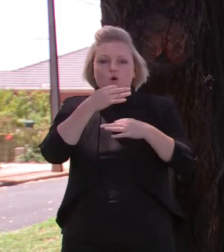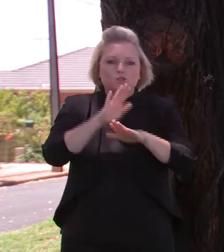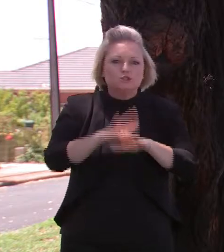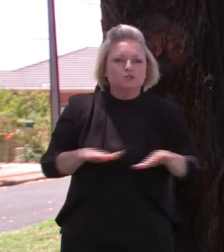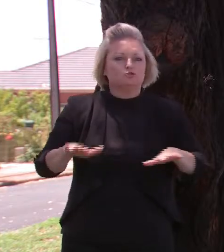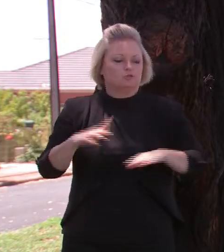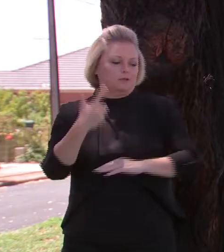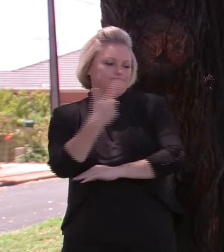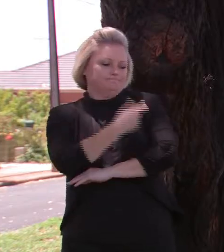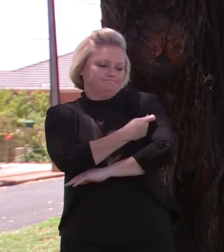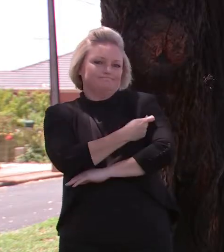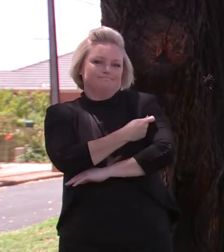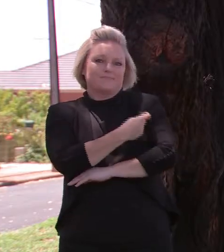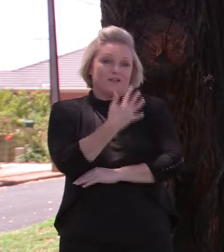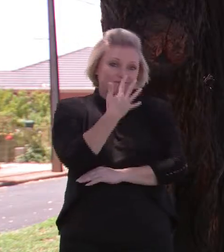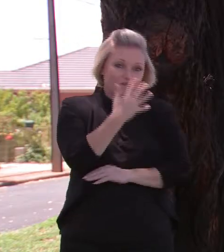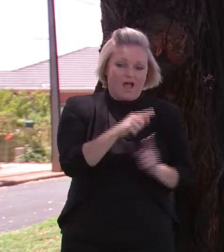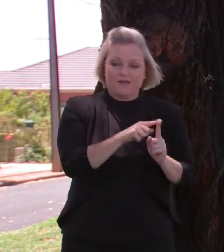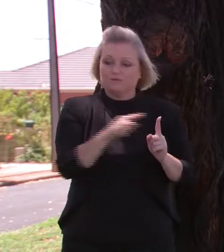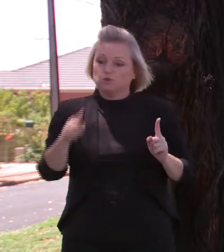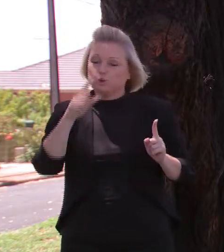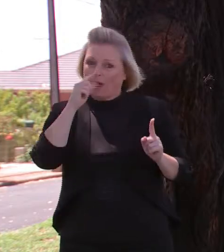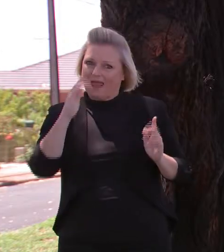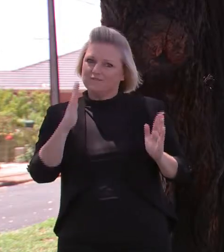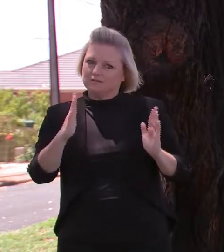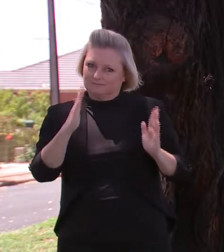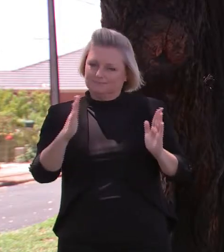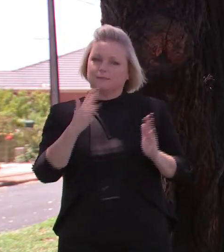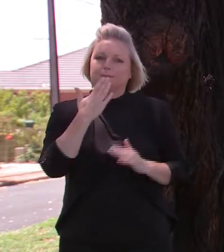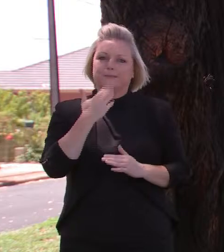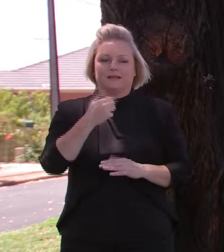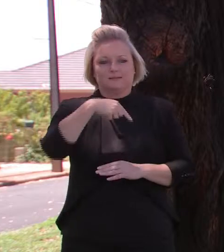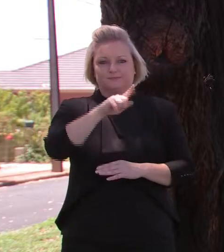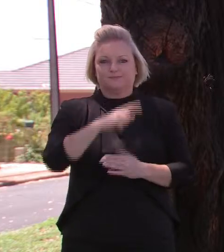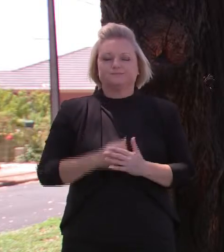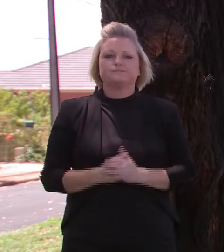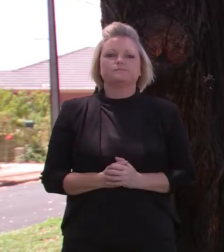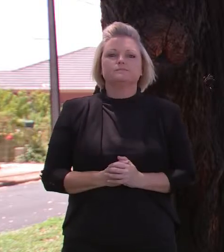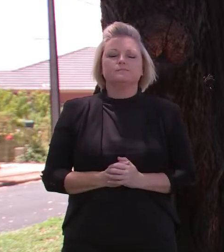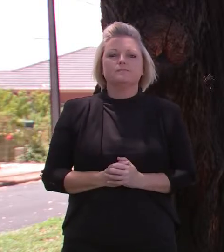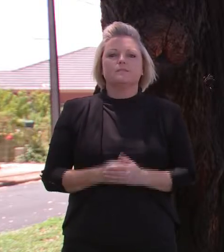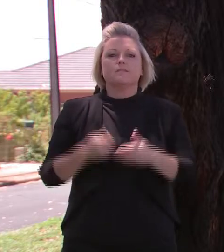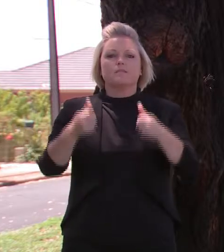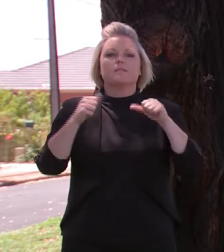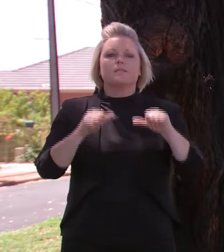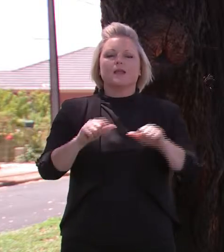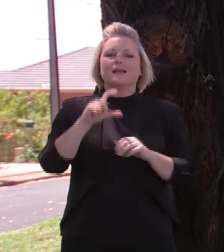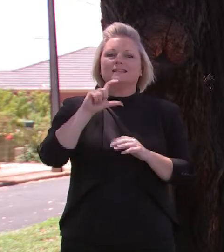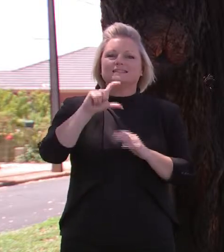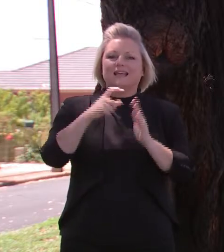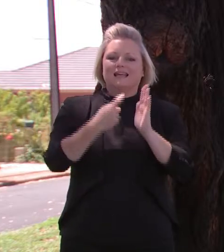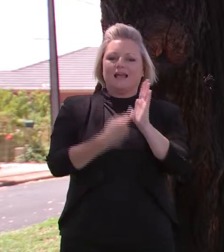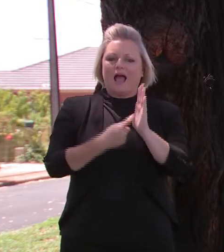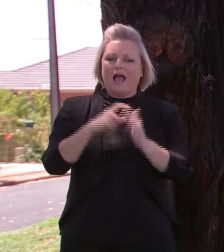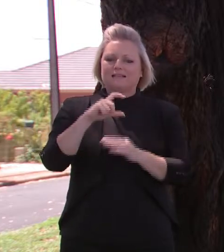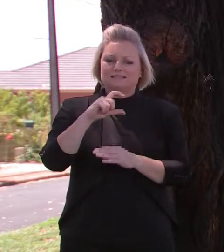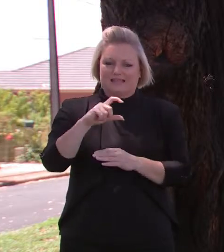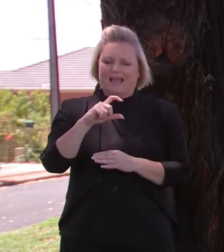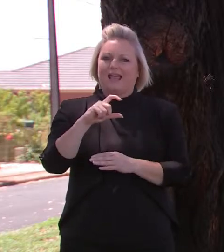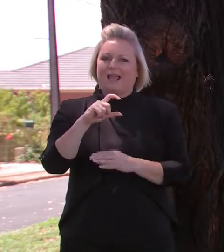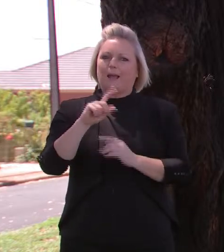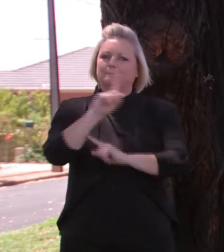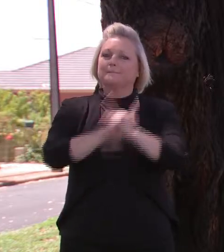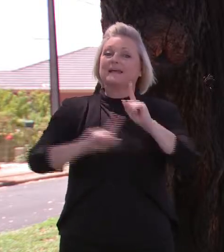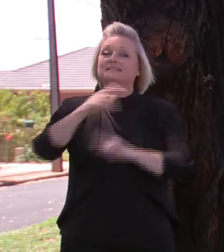as many of our 5 to 11-year-olds vaccinated as we possibly can. The CRC today went for quite a long time. It was our